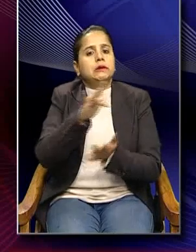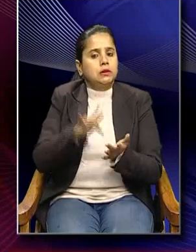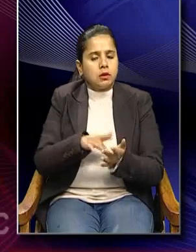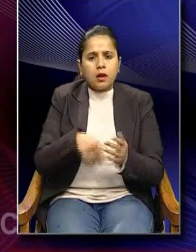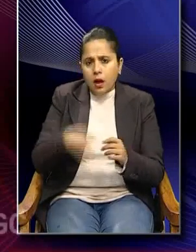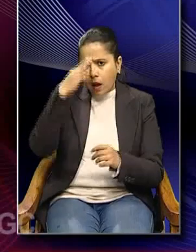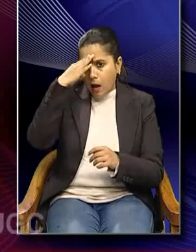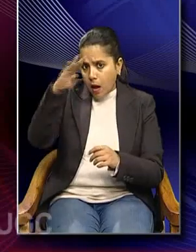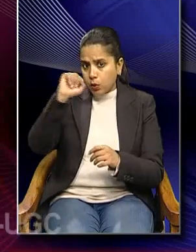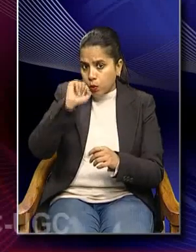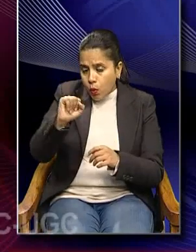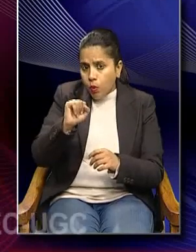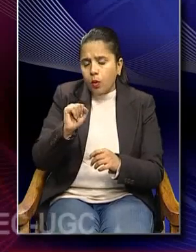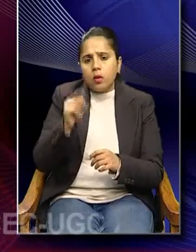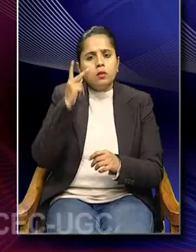Anthropocentrism